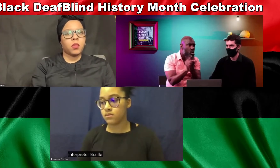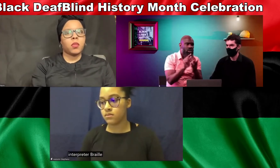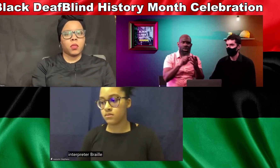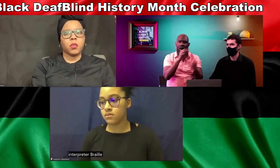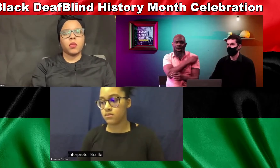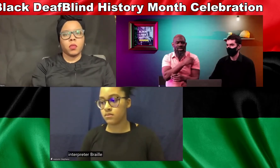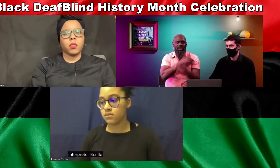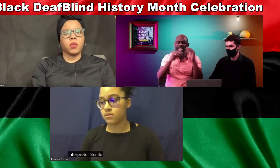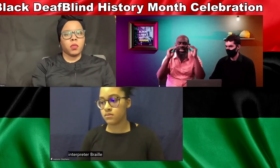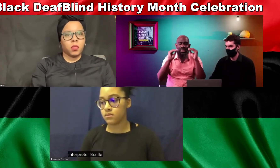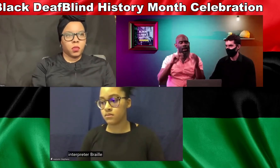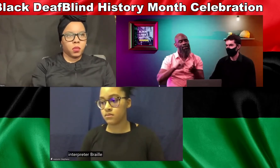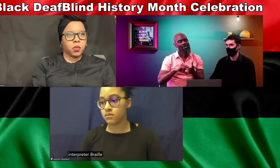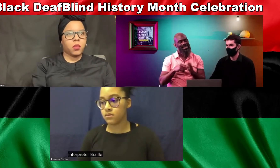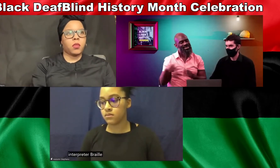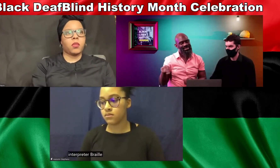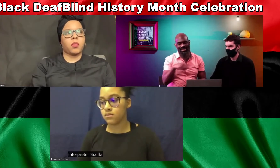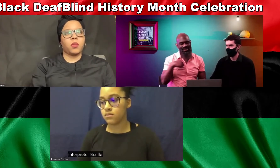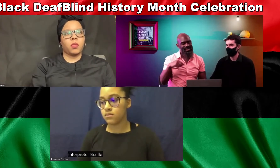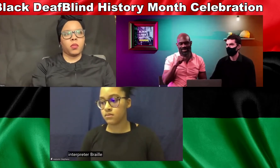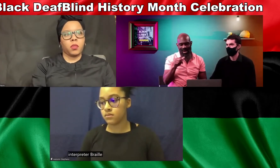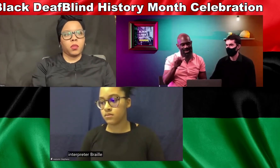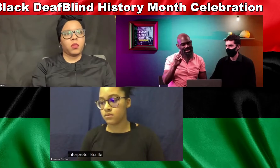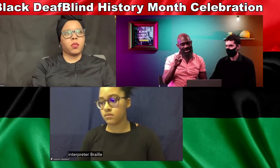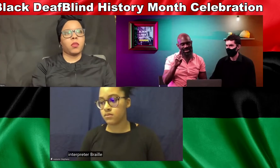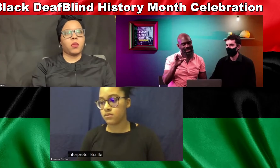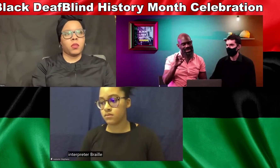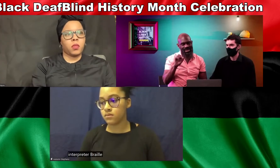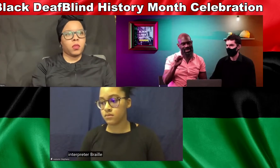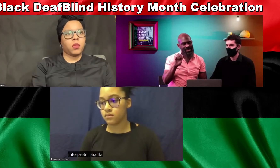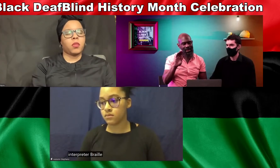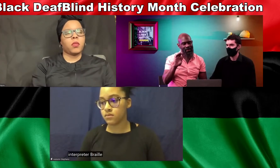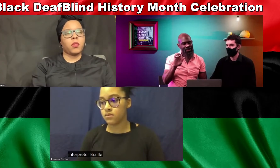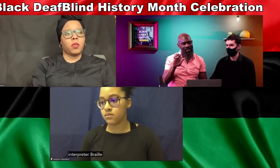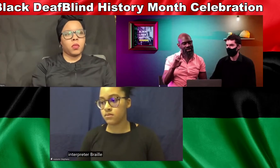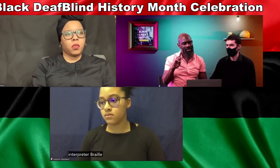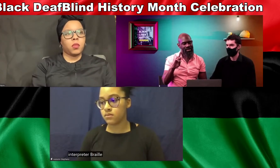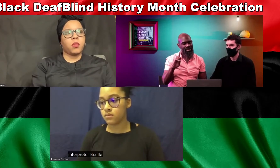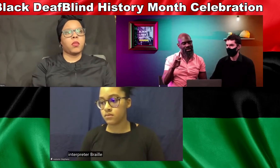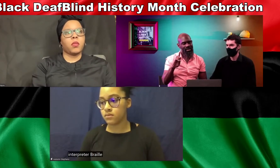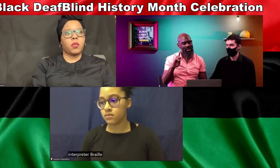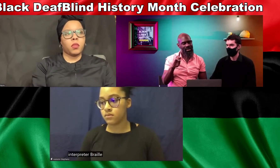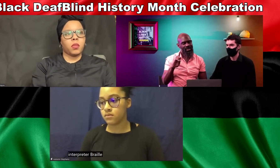protactile, access to medical service, to legal services.